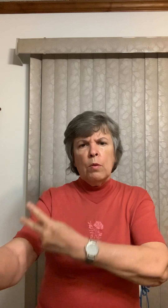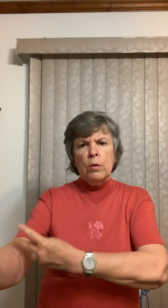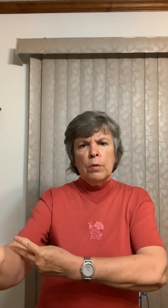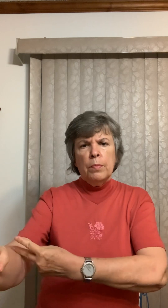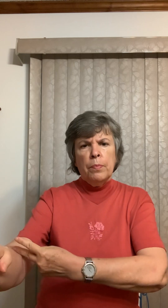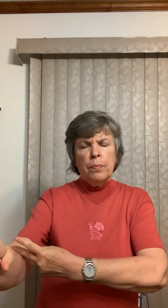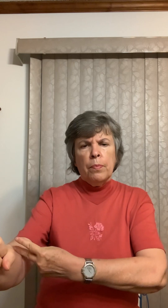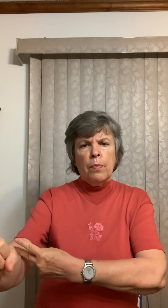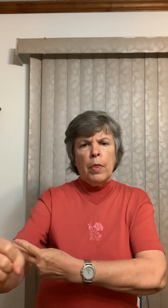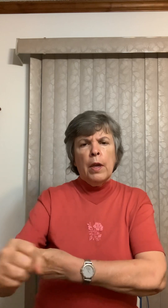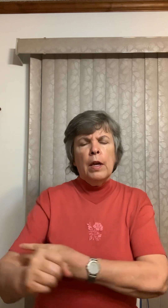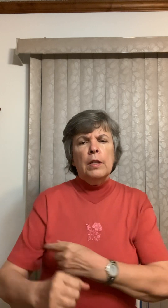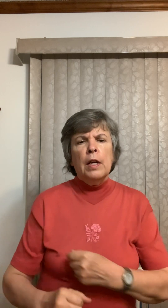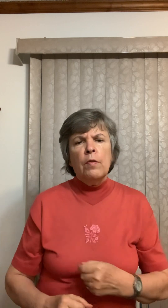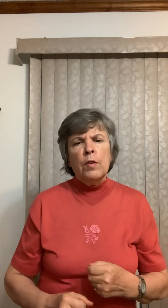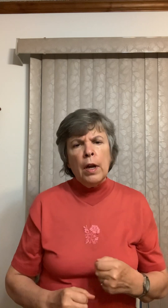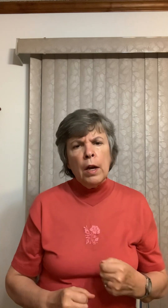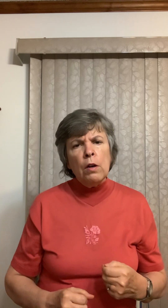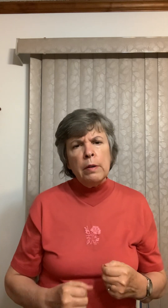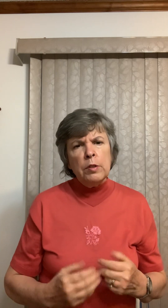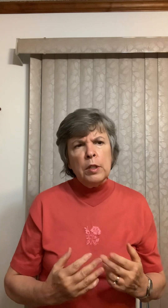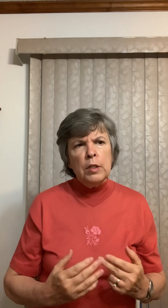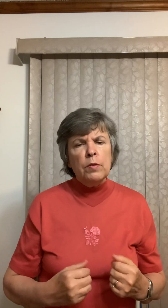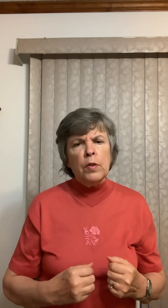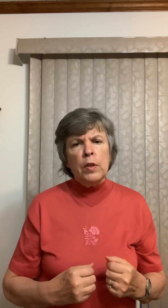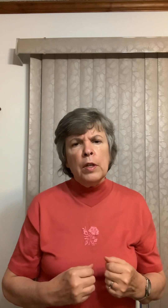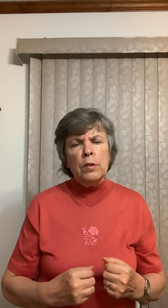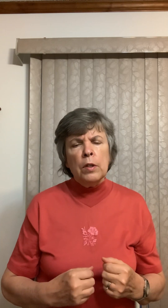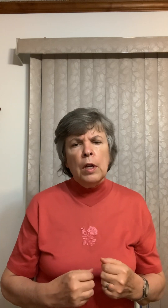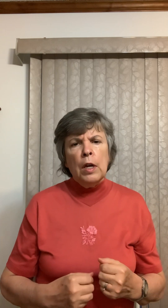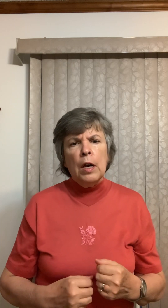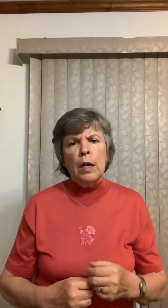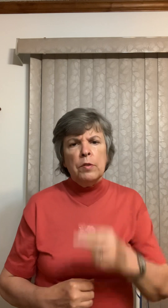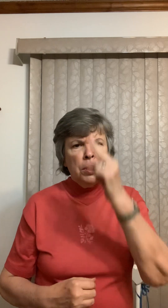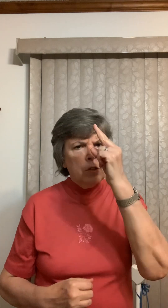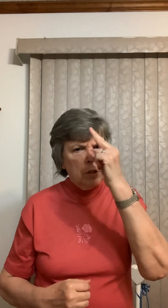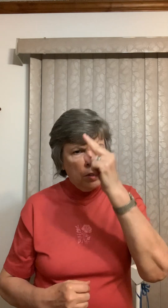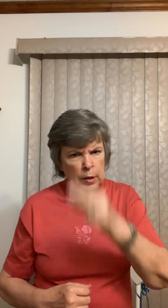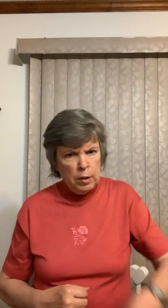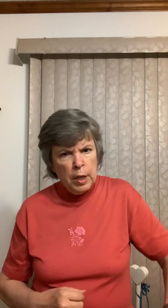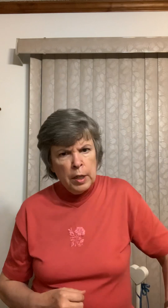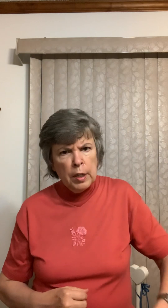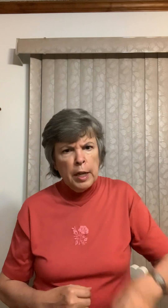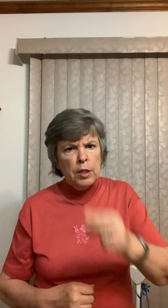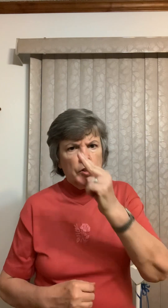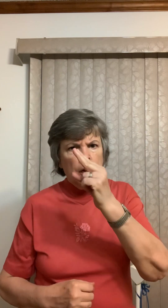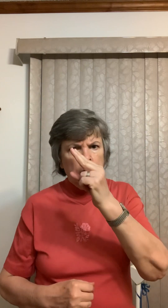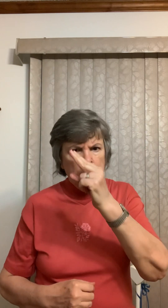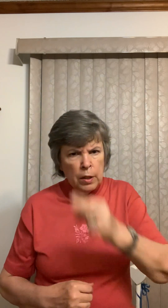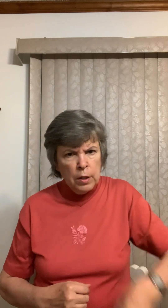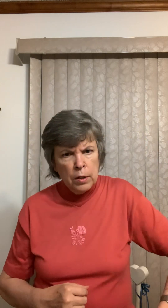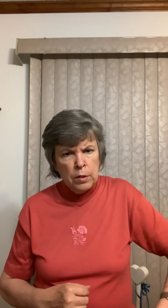power. Now for hell, I've seen different things. I've seen just like taking an H down like this.